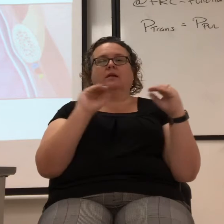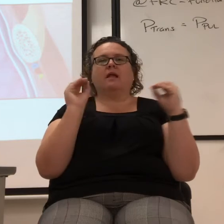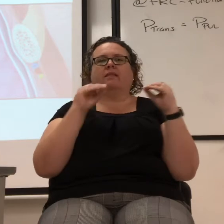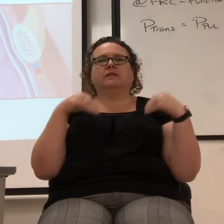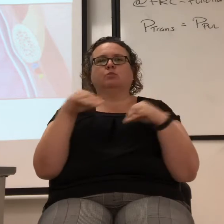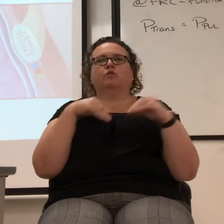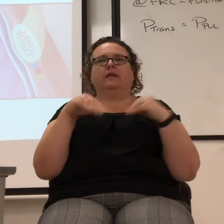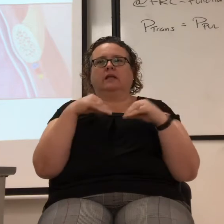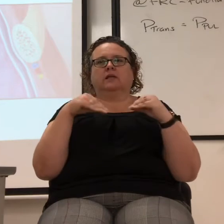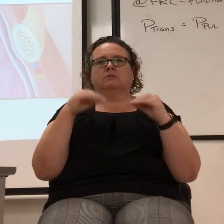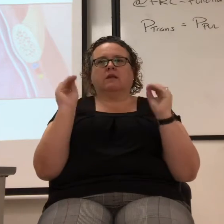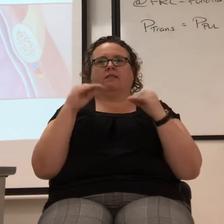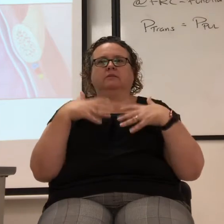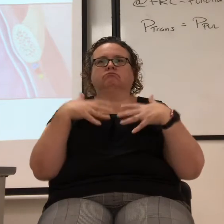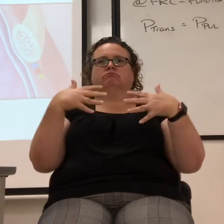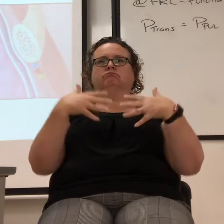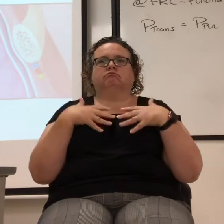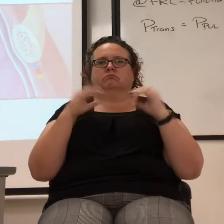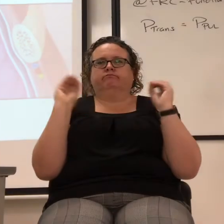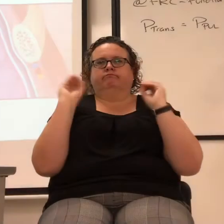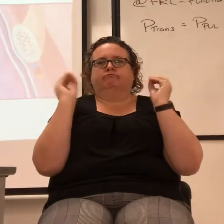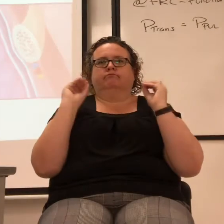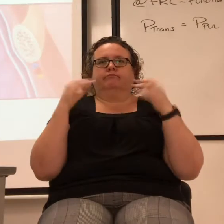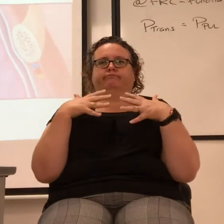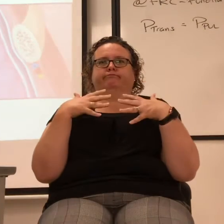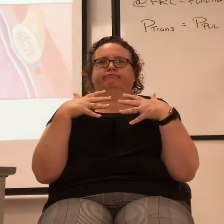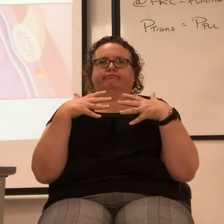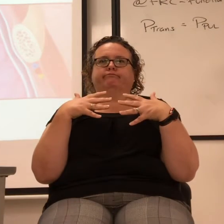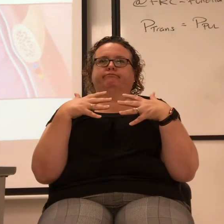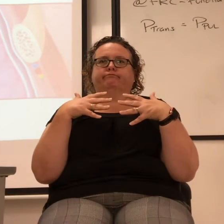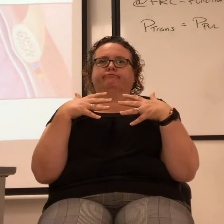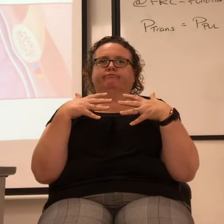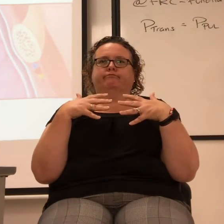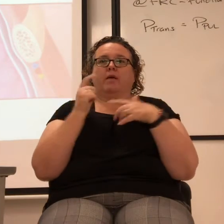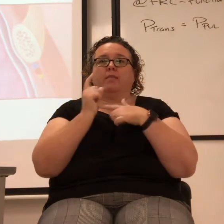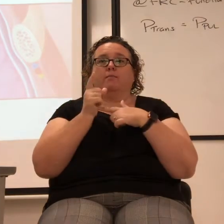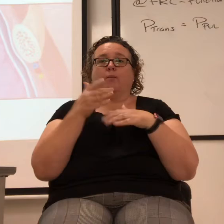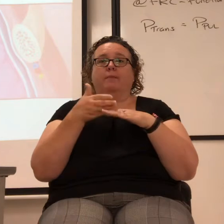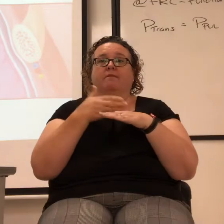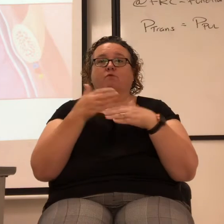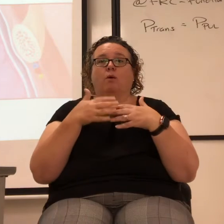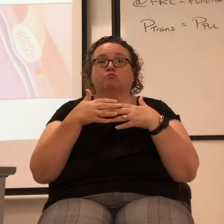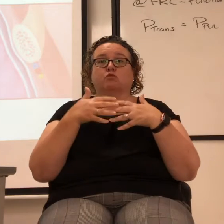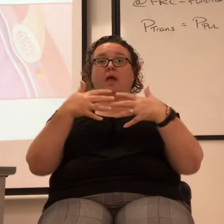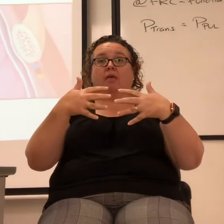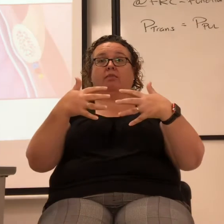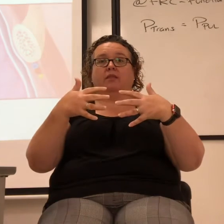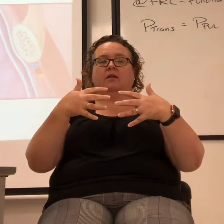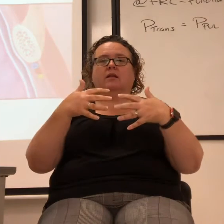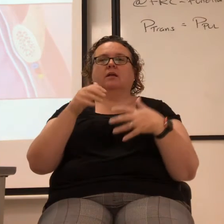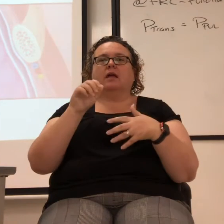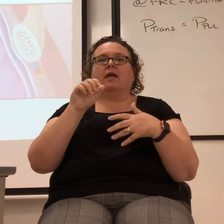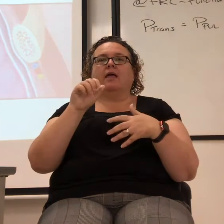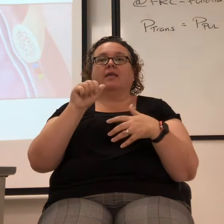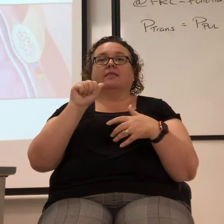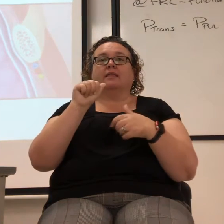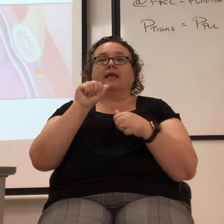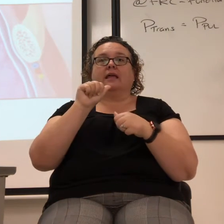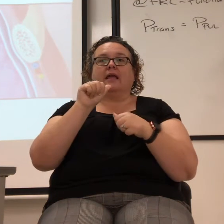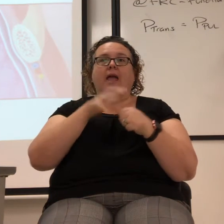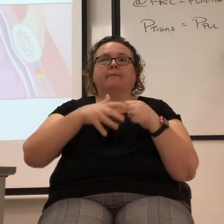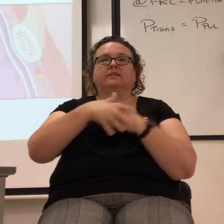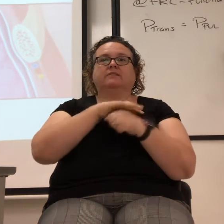thing, how that relates to this is, during the moment before you take a breath, the atmospheric pressure is